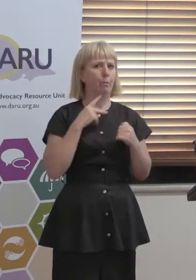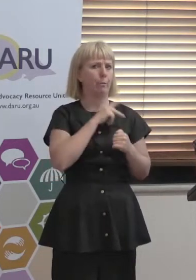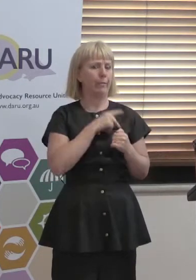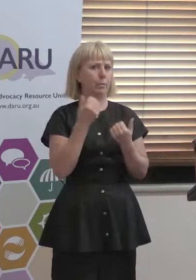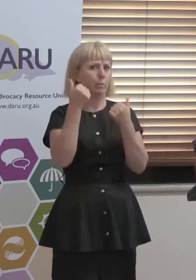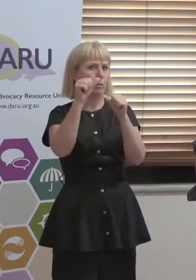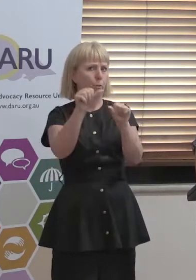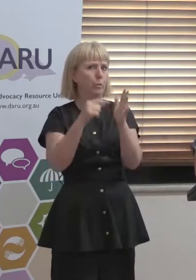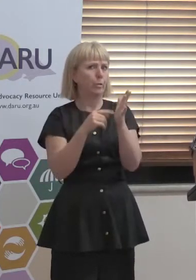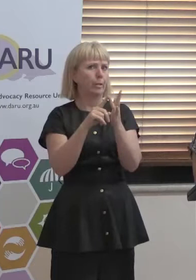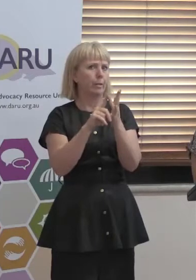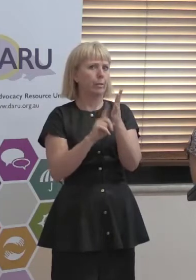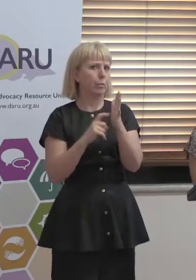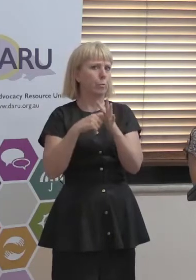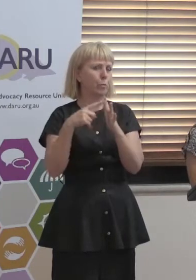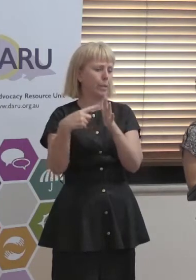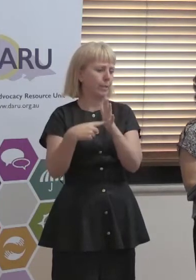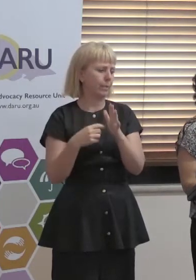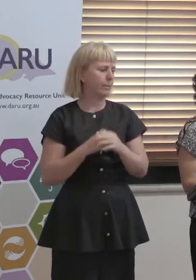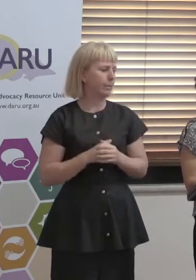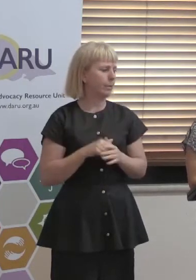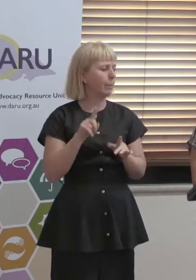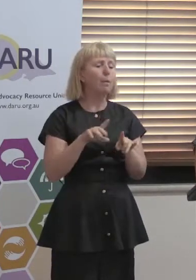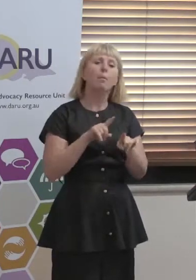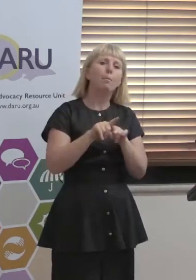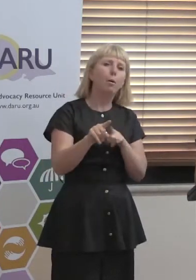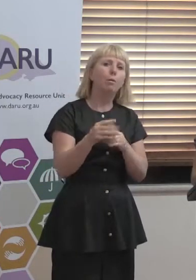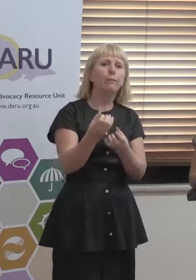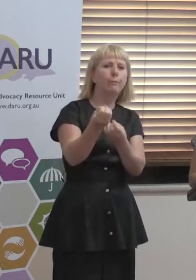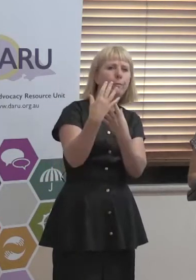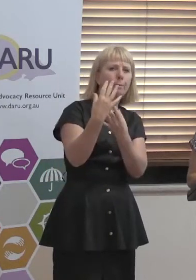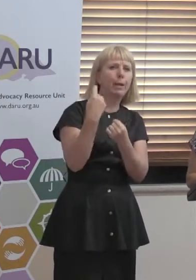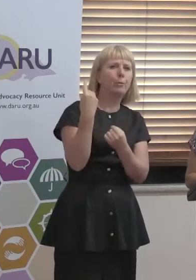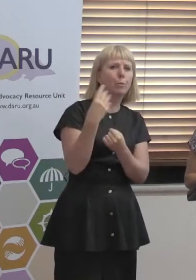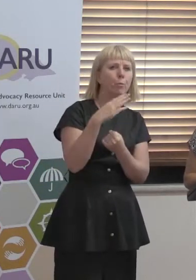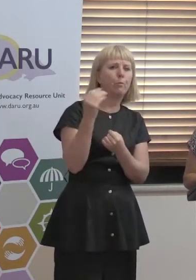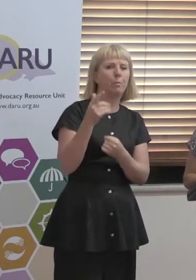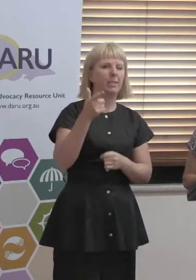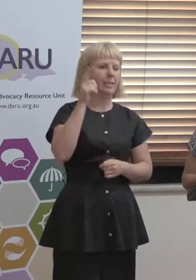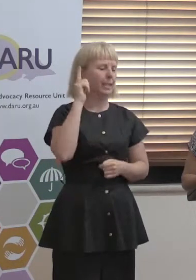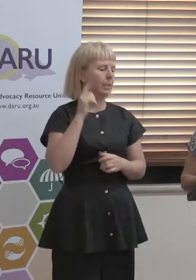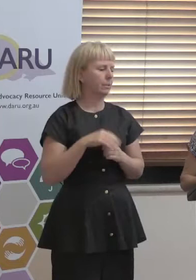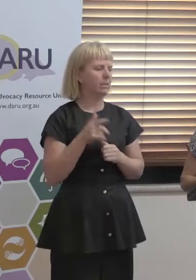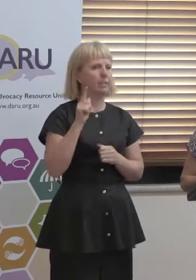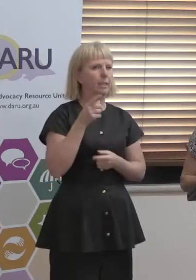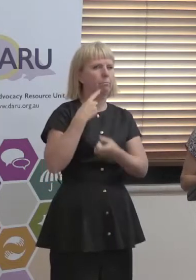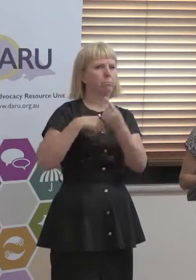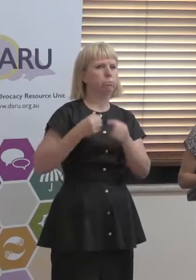But we've certainly got most of our direct feedback from teachers who are indicating they're finding it